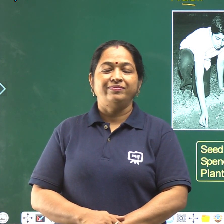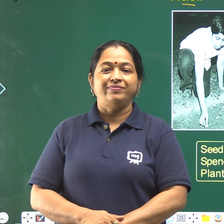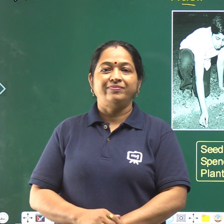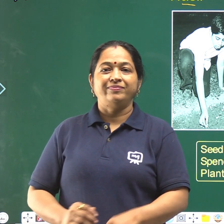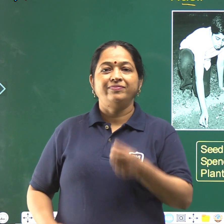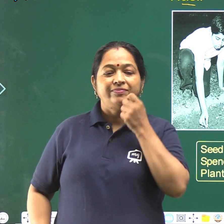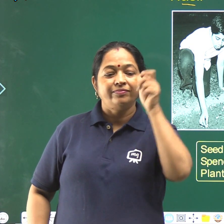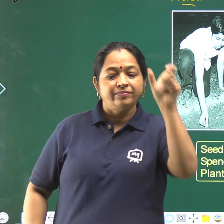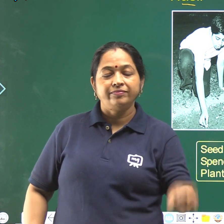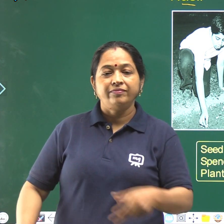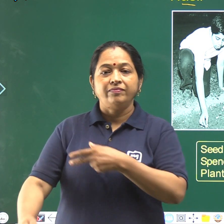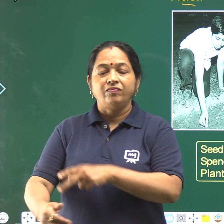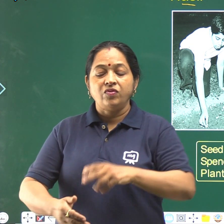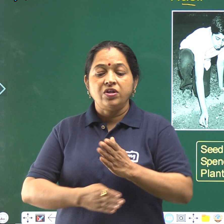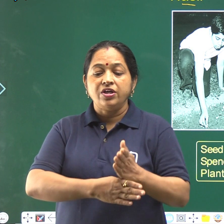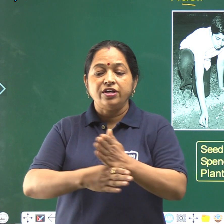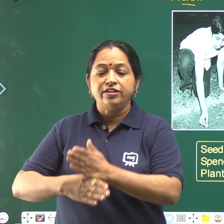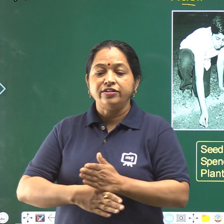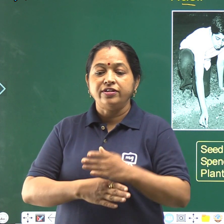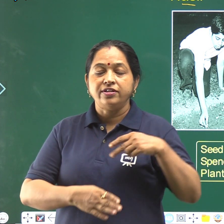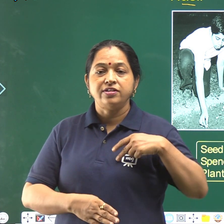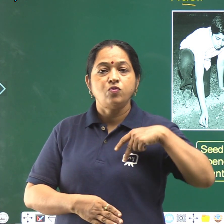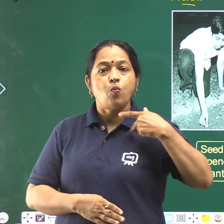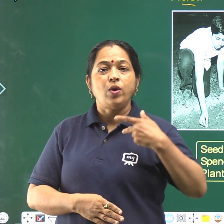Nasir shares his feelings